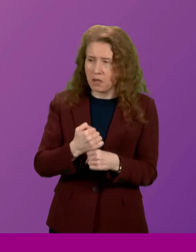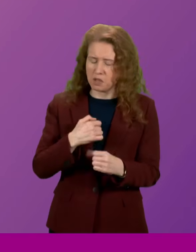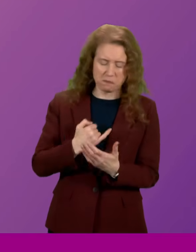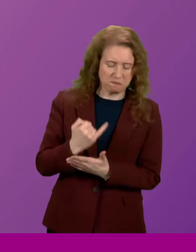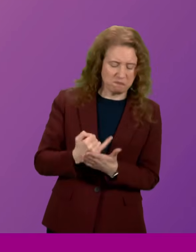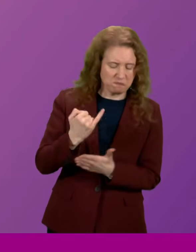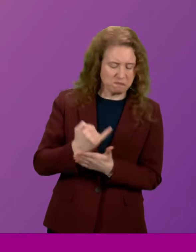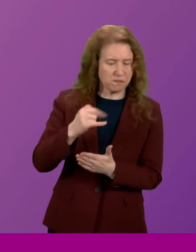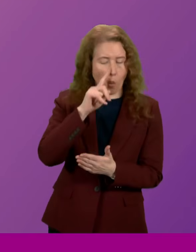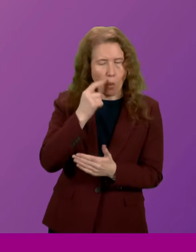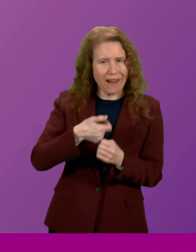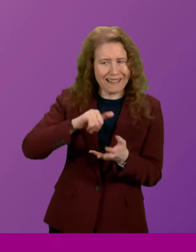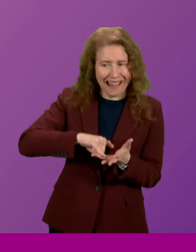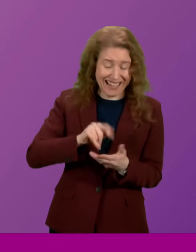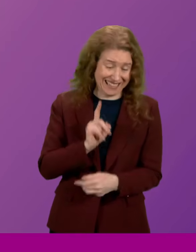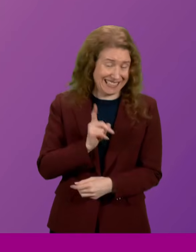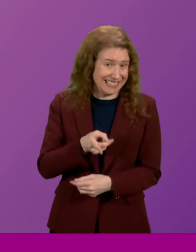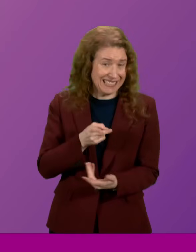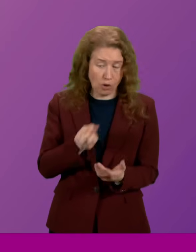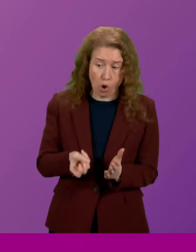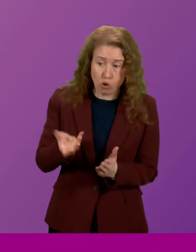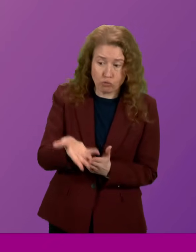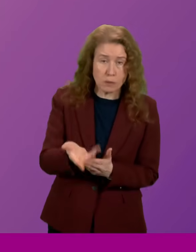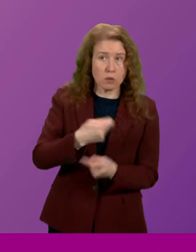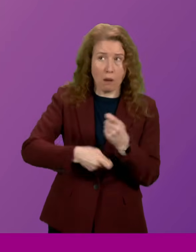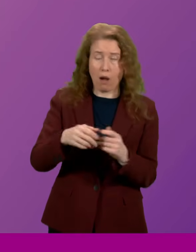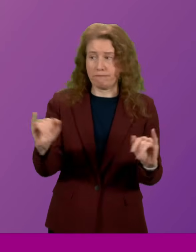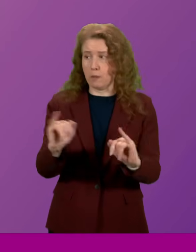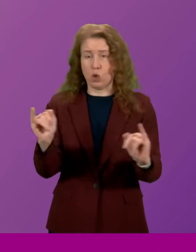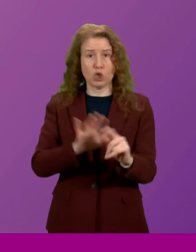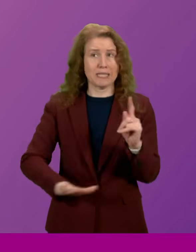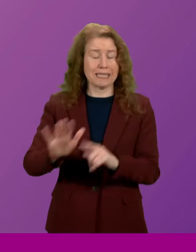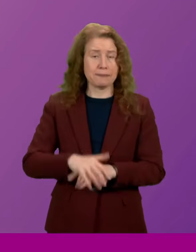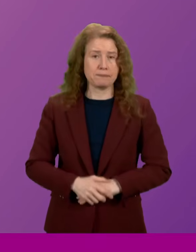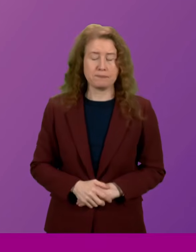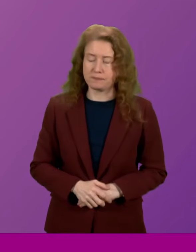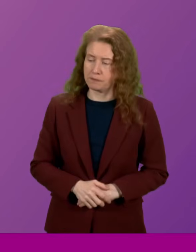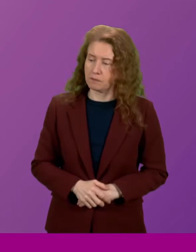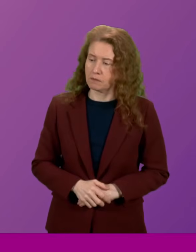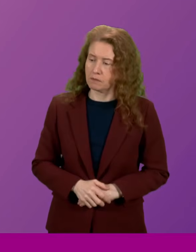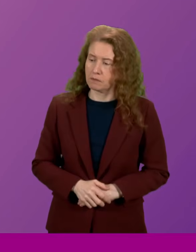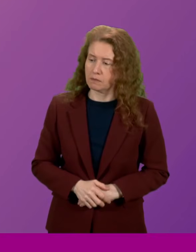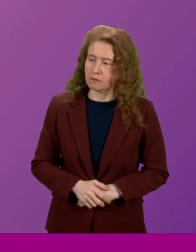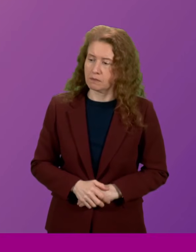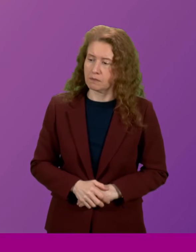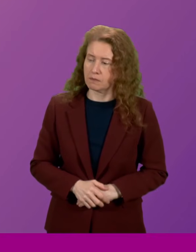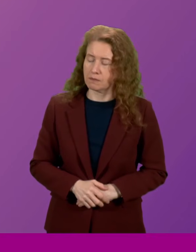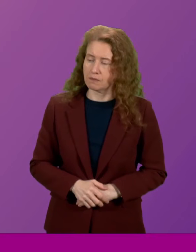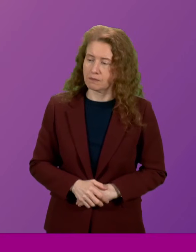hostility to oil and gas has contributed to this national emergency? First Minister.